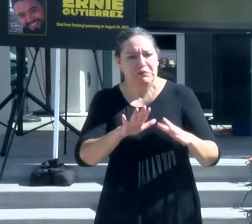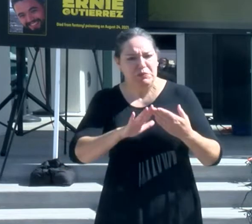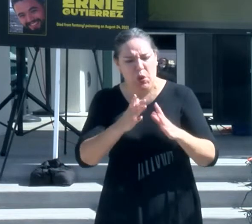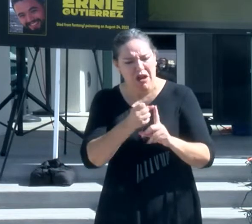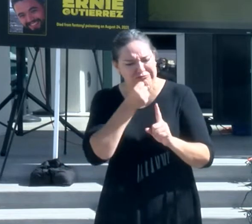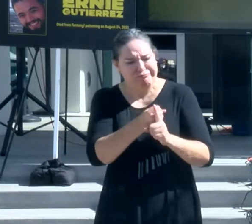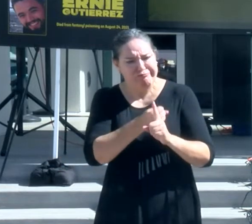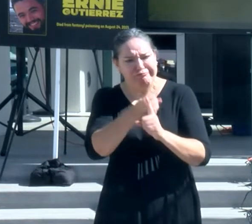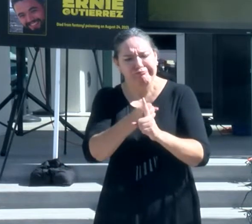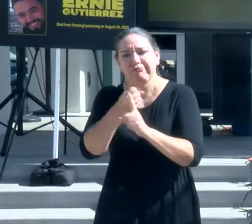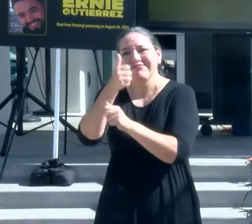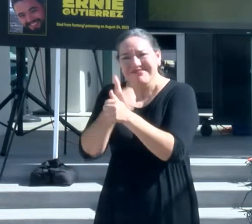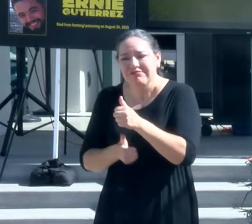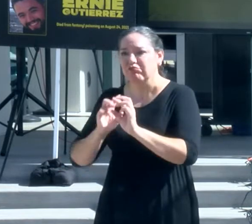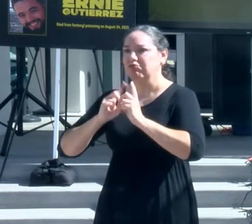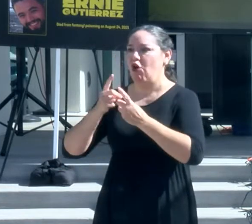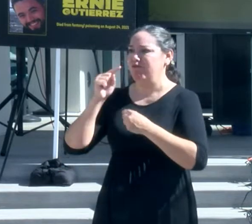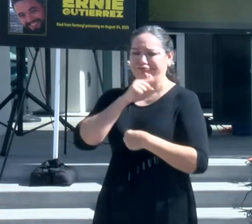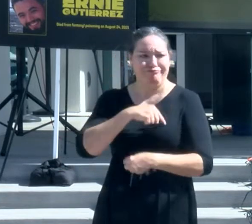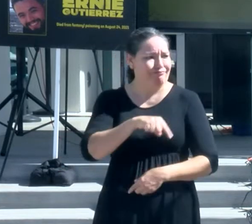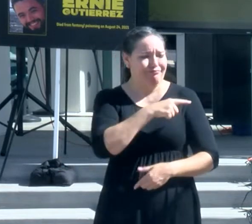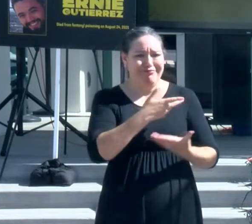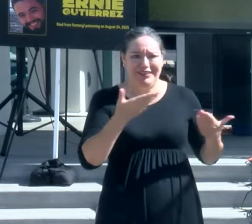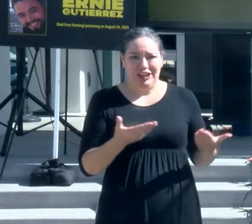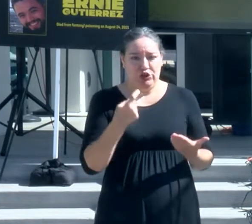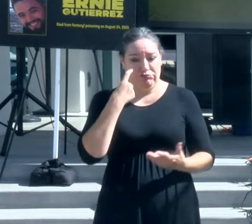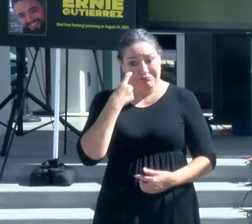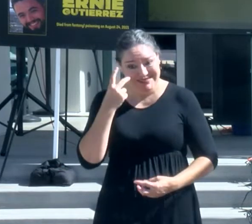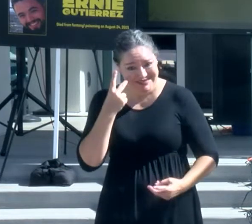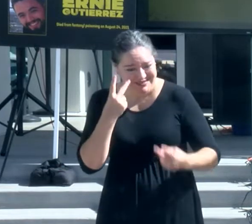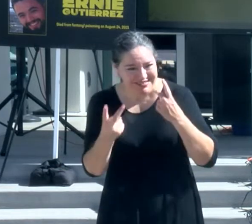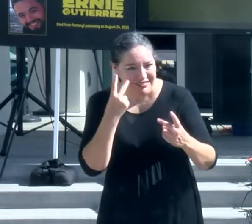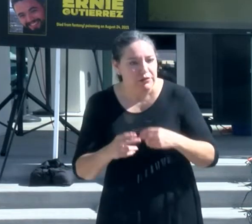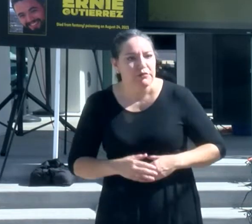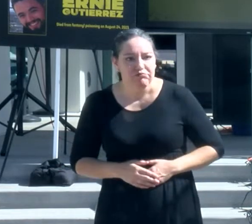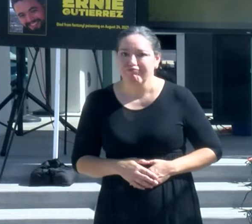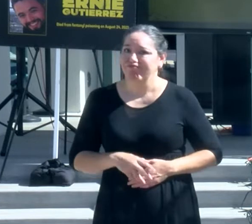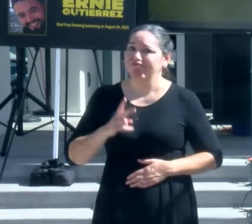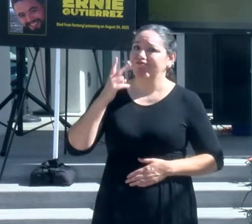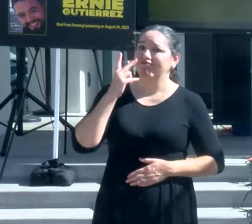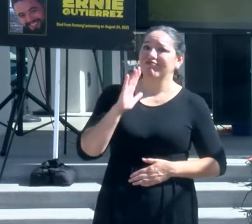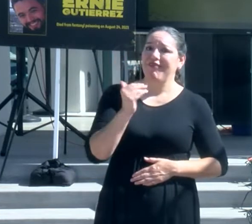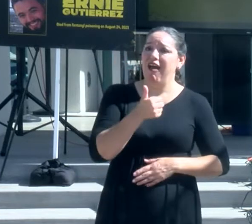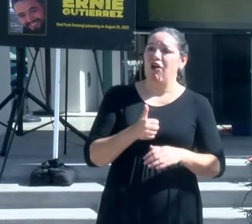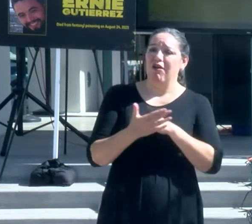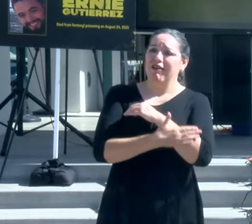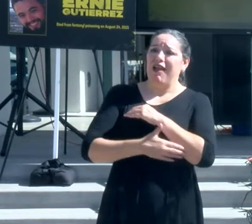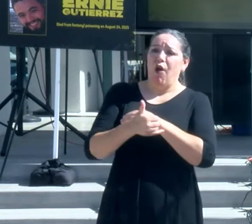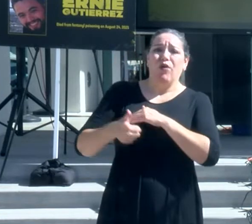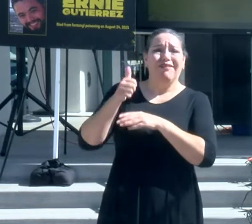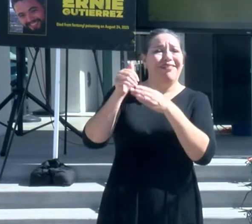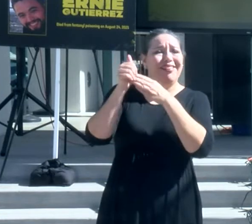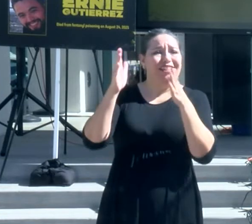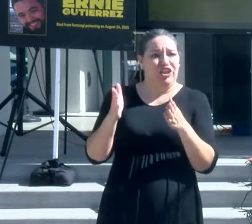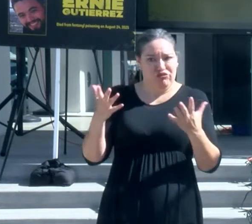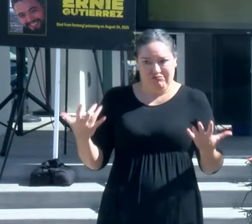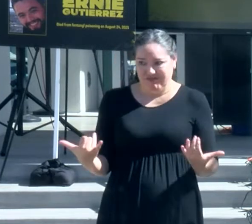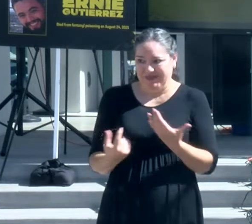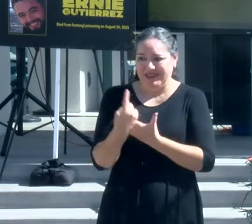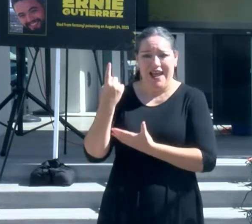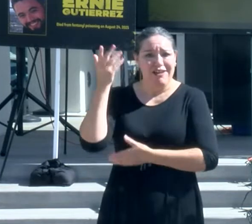and every department here today sees it up close. You can see from our county leaders who spoke here